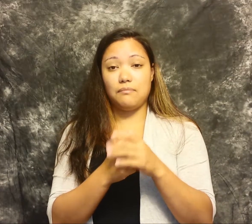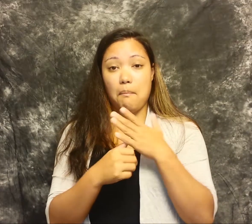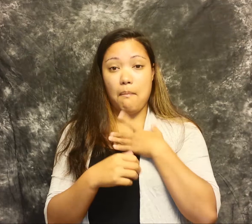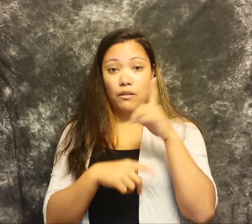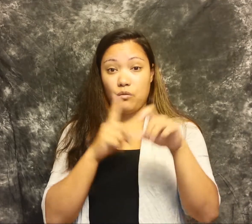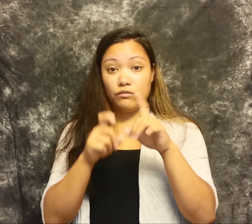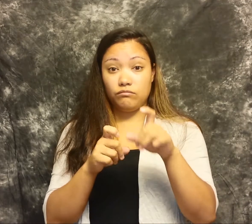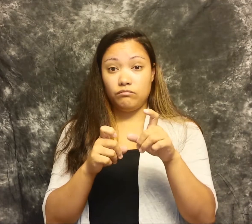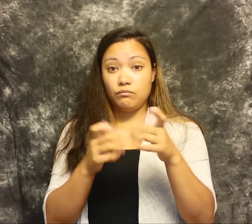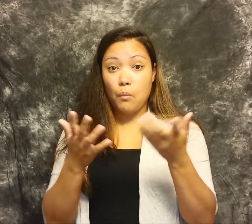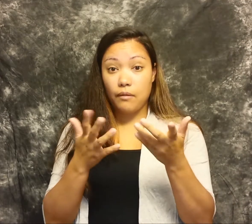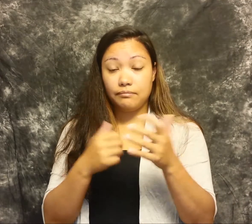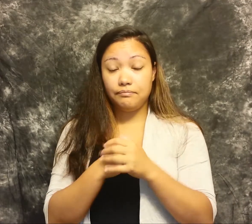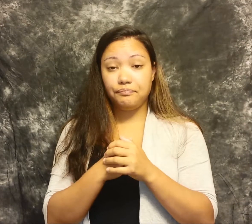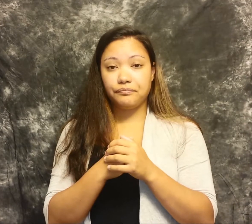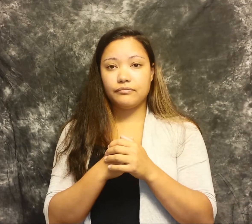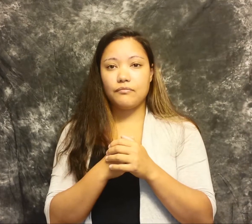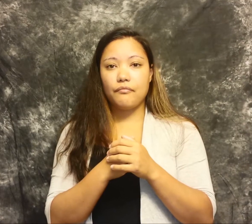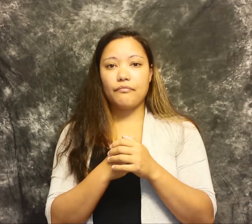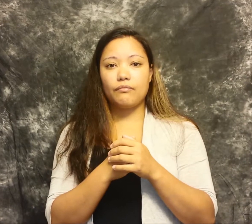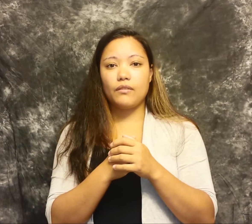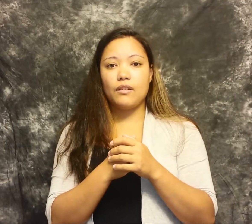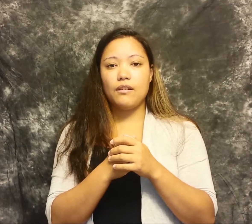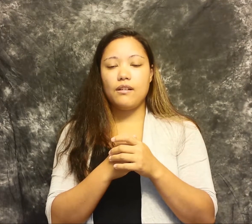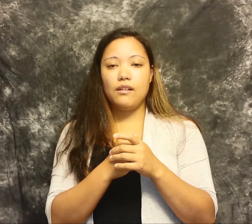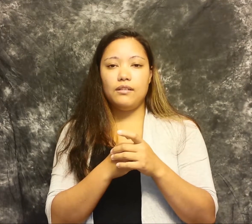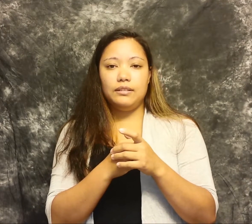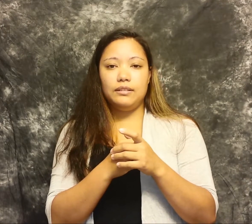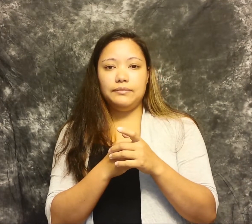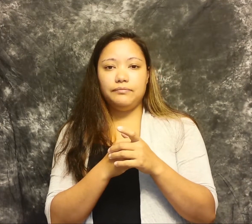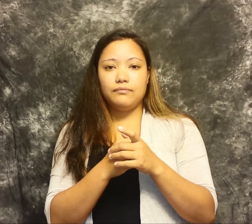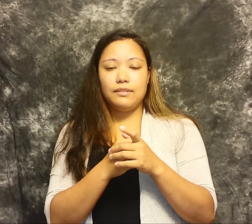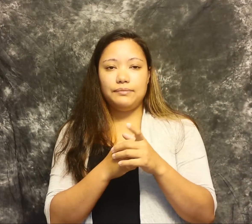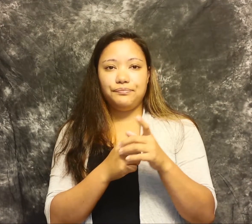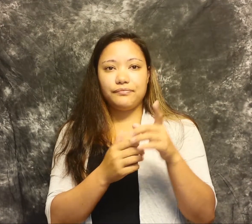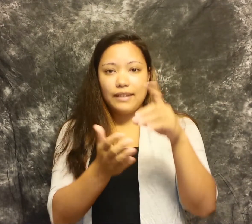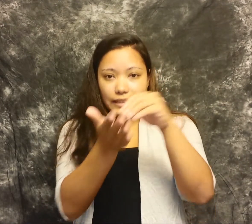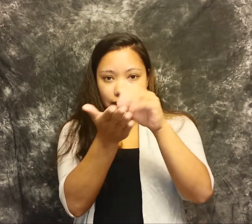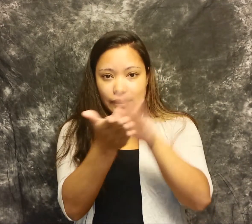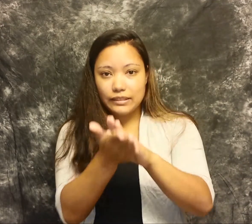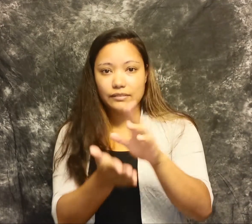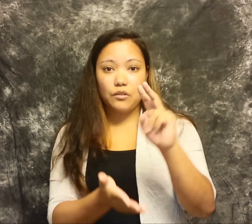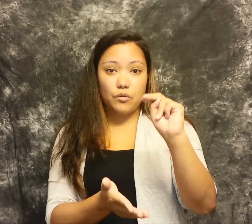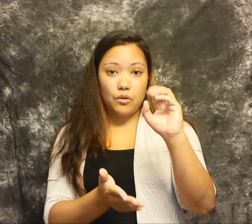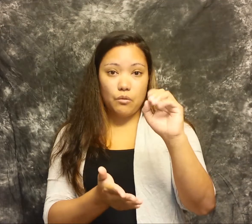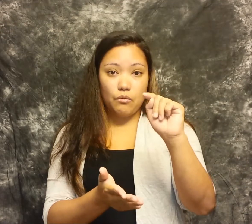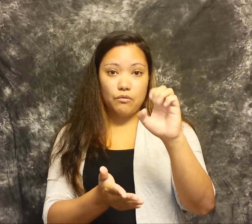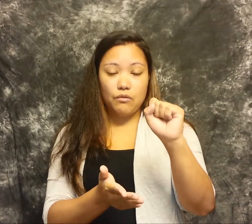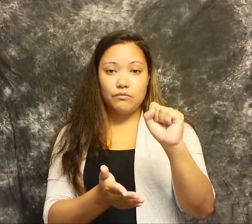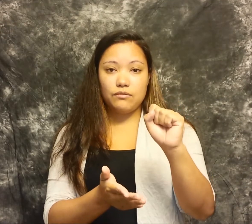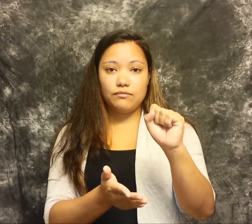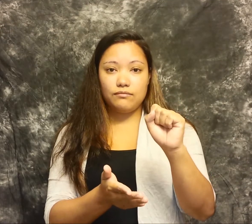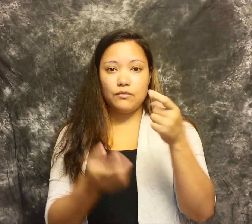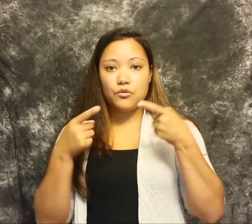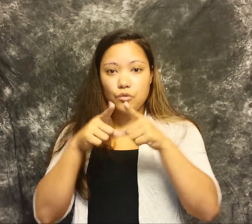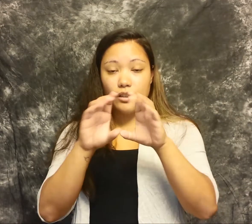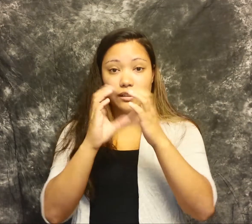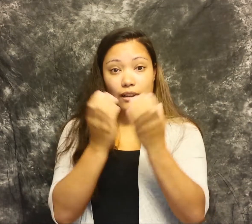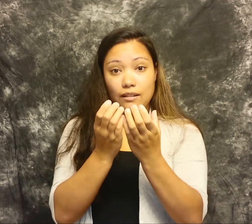you've ever thought of this. Why is it important or helpful for you to take notes while a teacher is talking? What's the whole point of